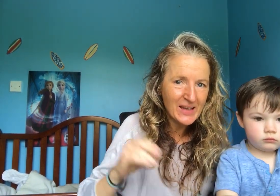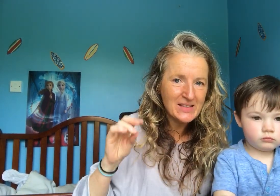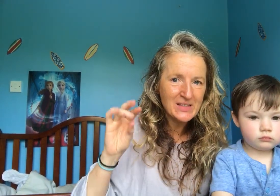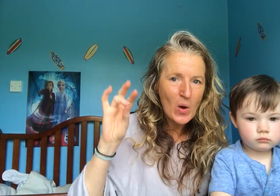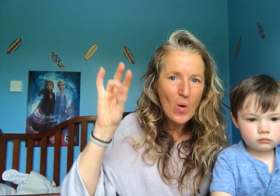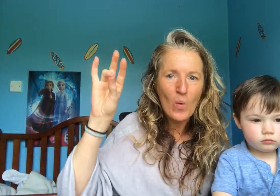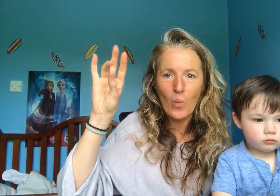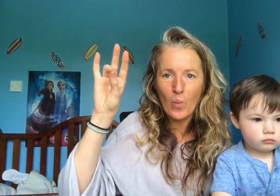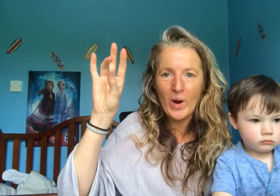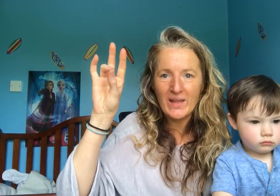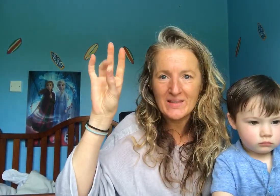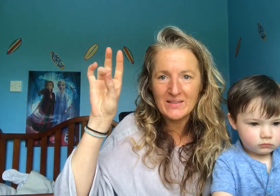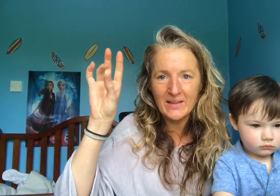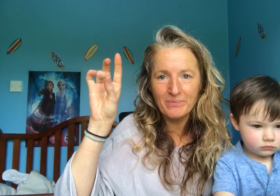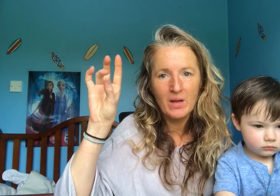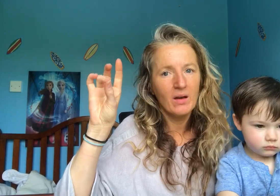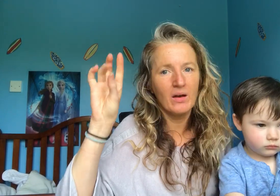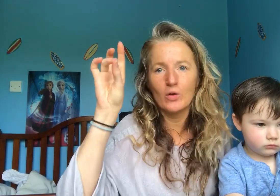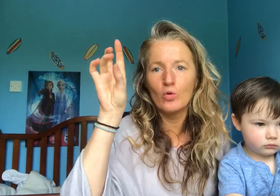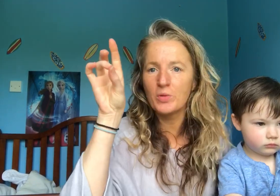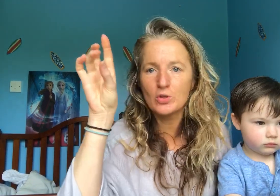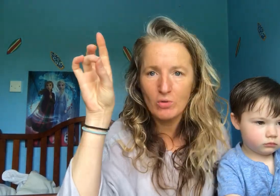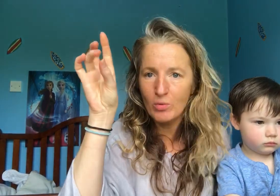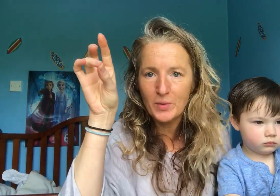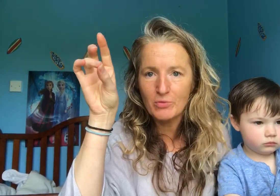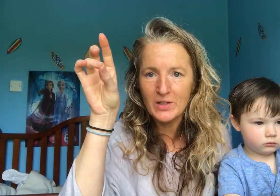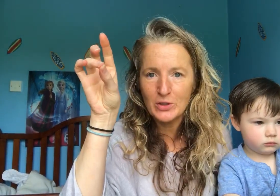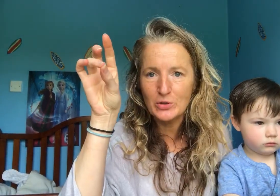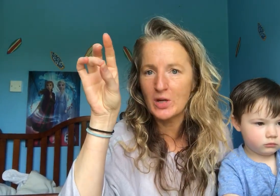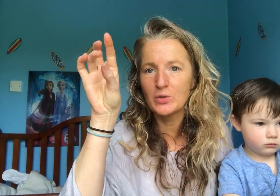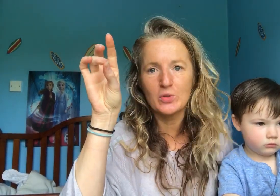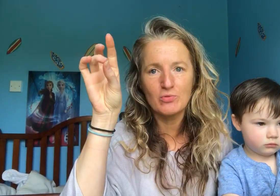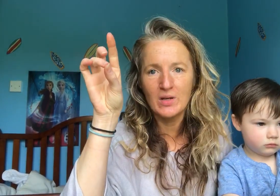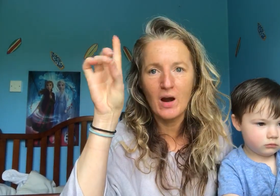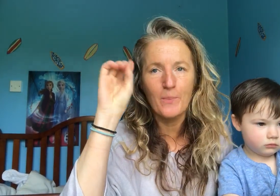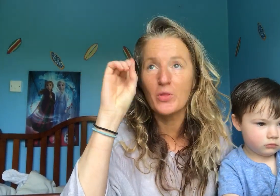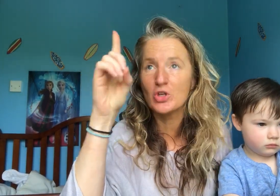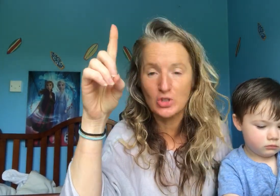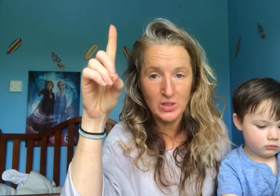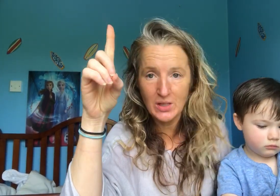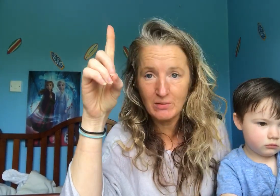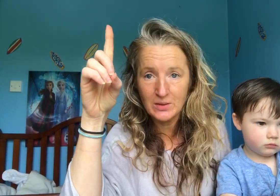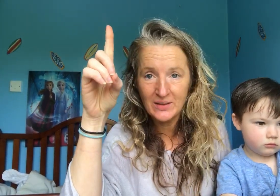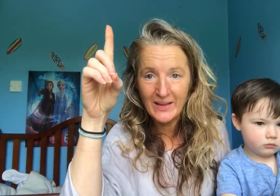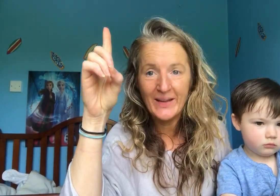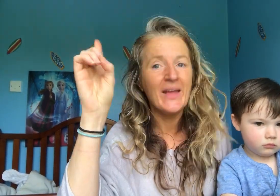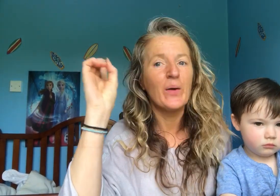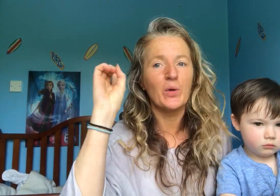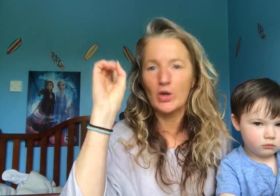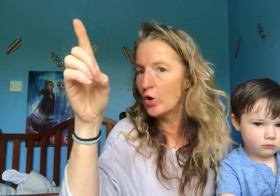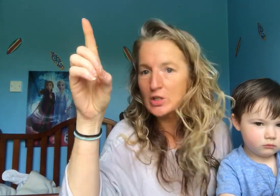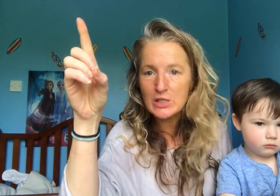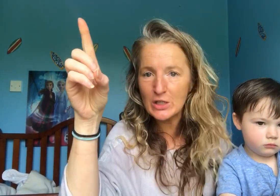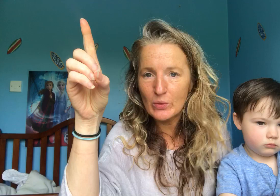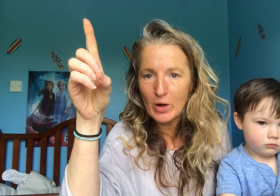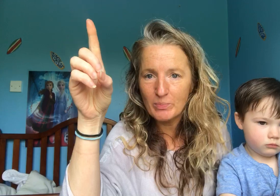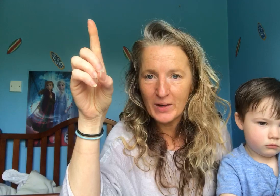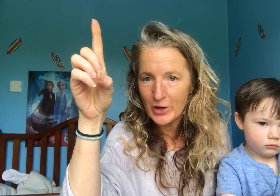is Wednesday. And I hope that you're all being really good. I know it's really hard, but the sun is out. We can all still go out and play in